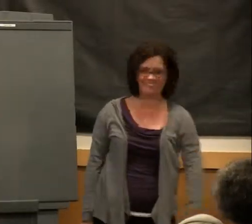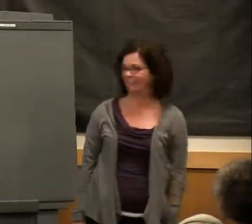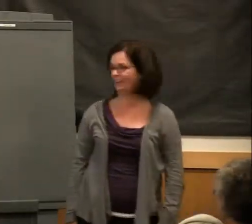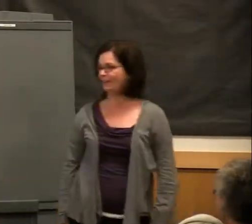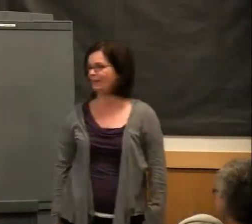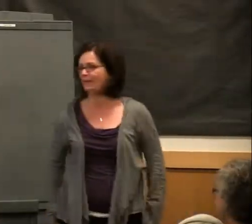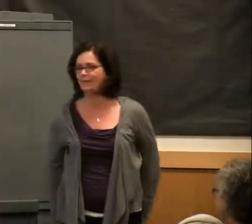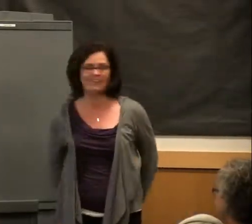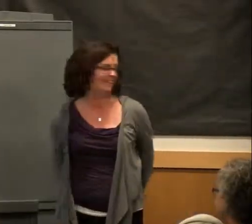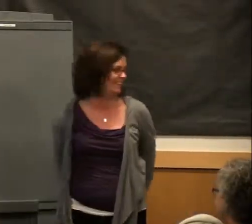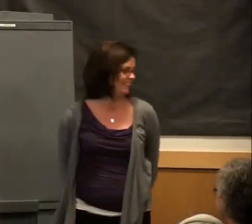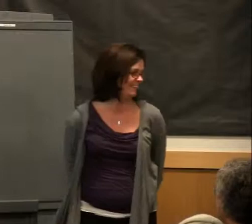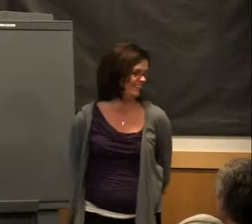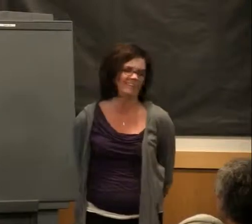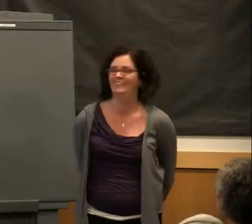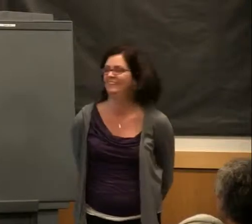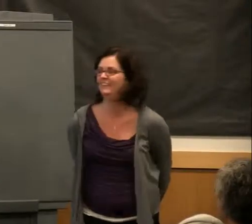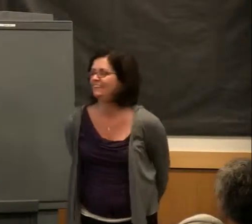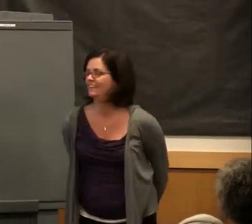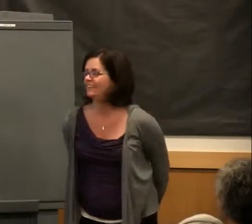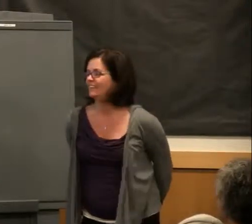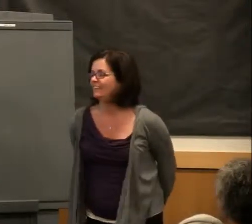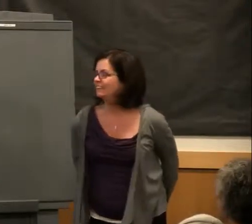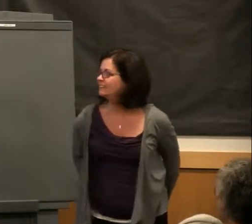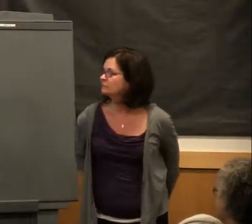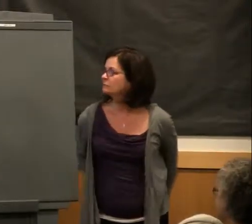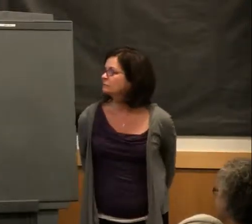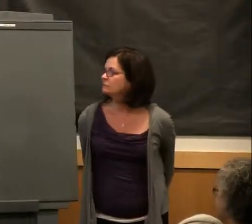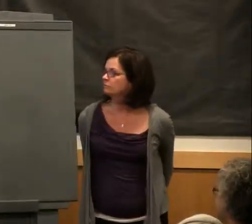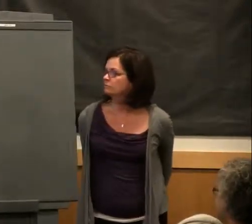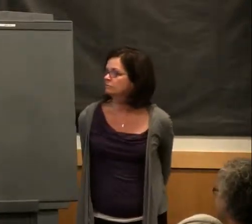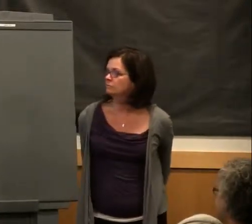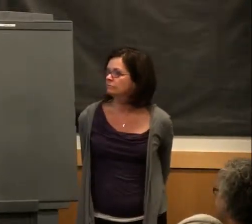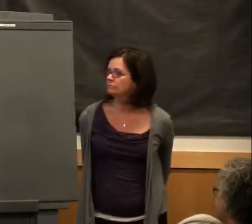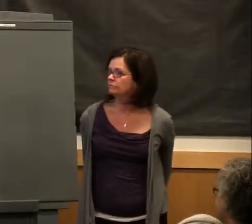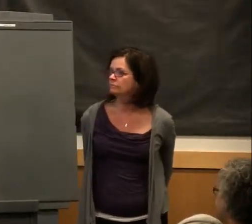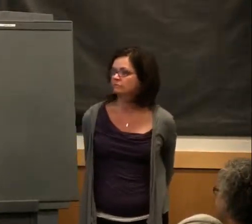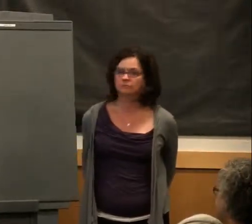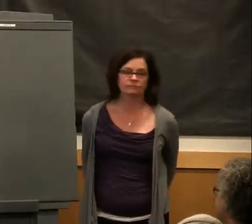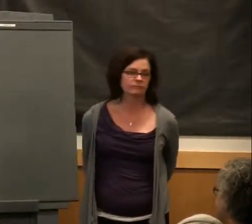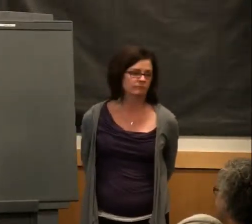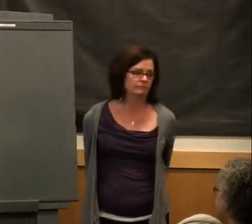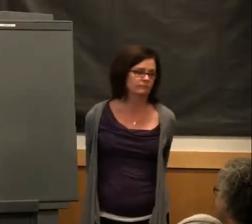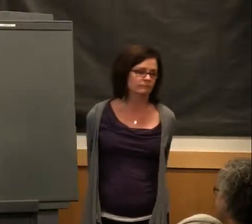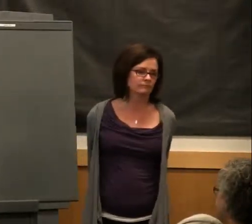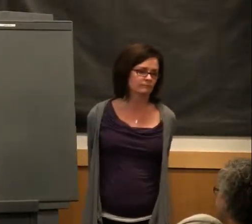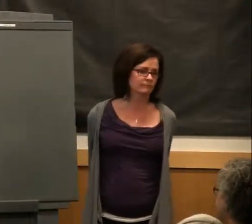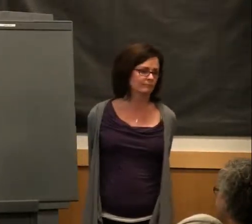You can just put it on your tongue.